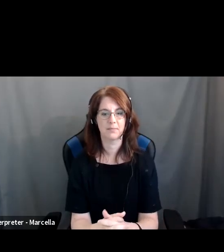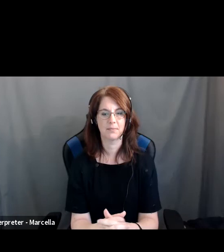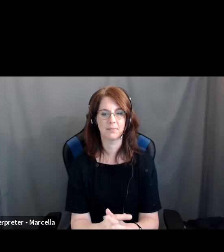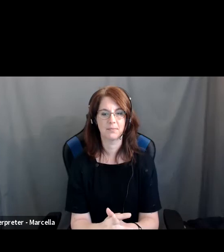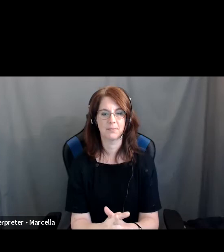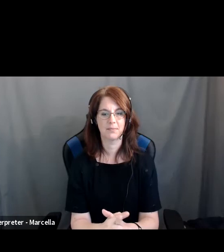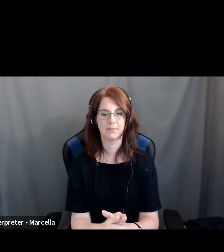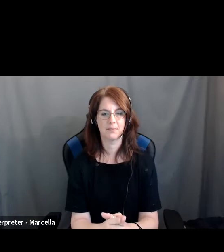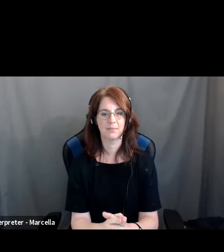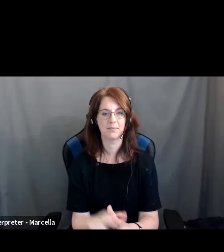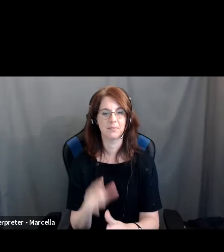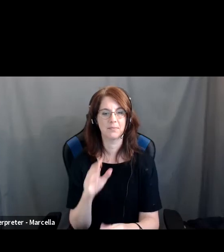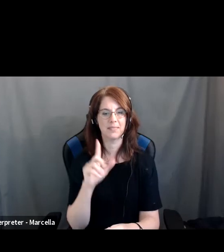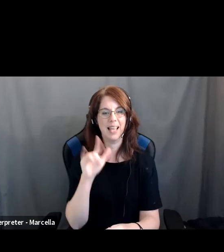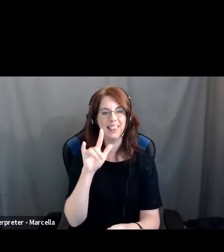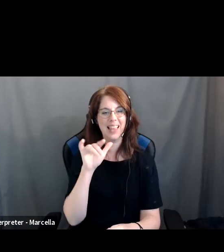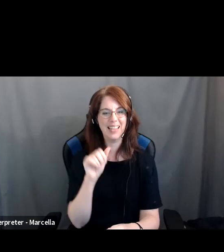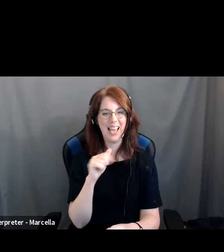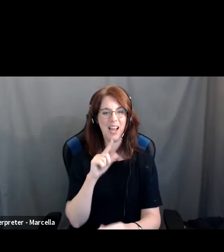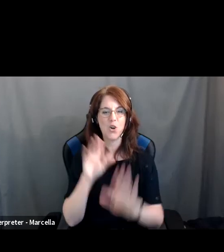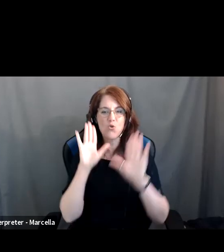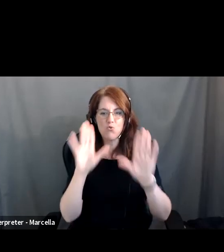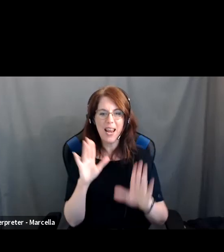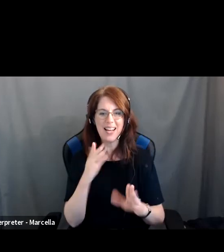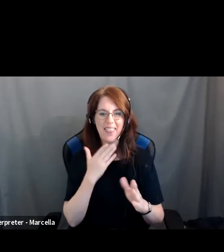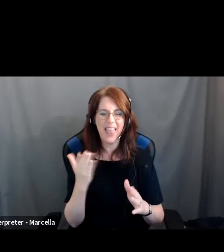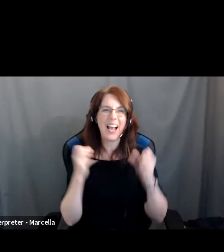Mute, Lily. No, I just said such a great thing.